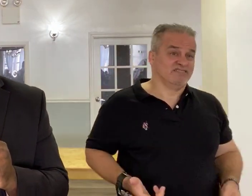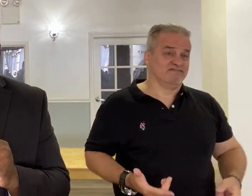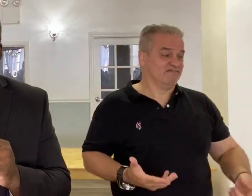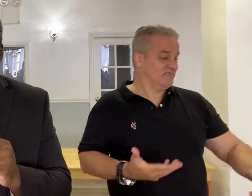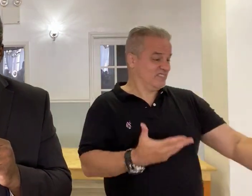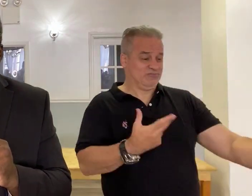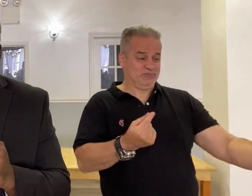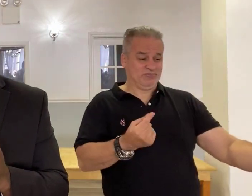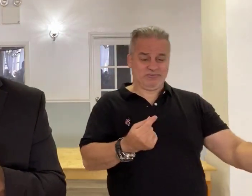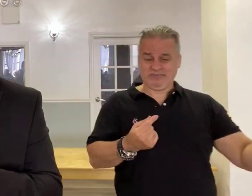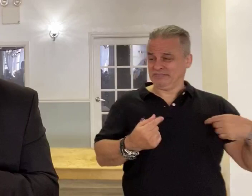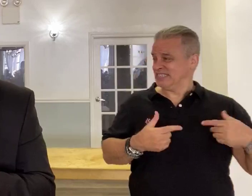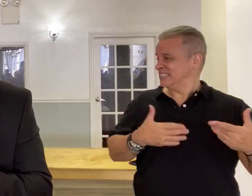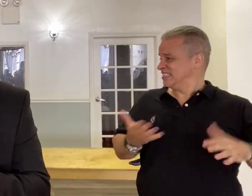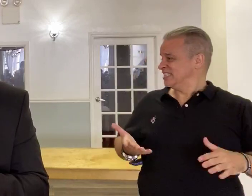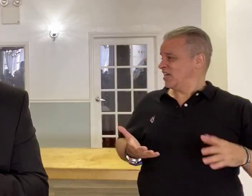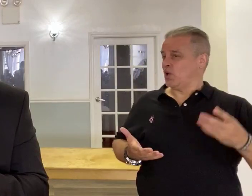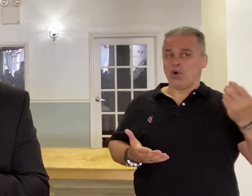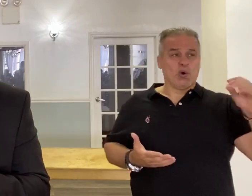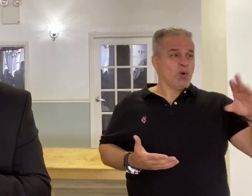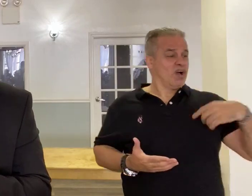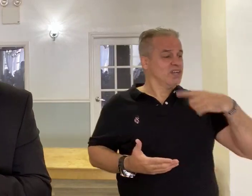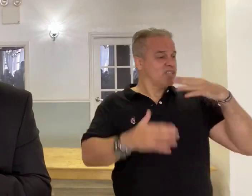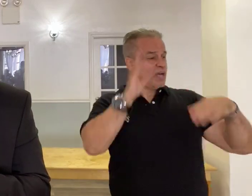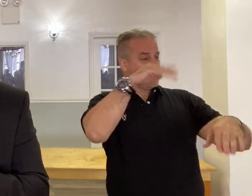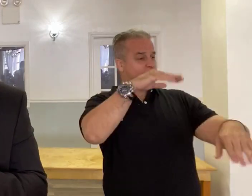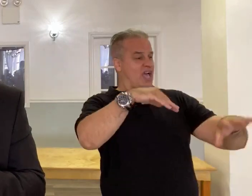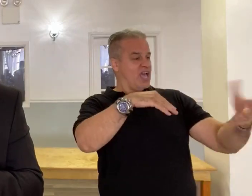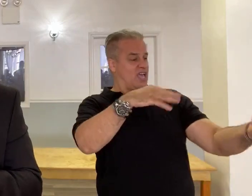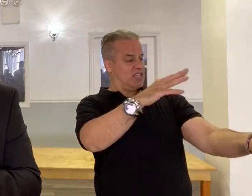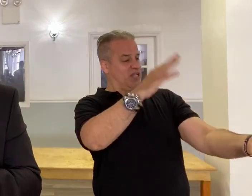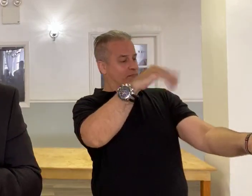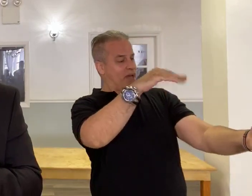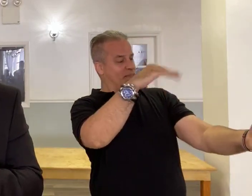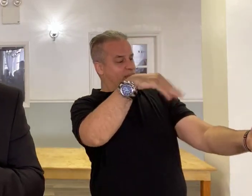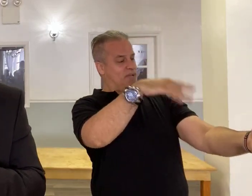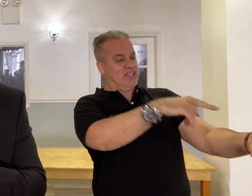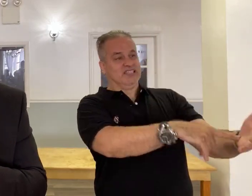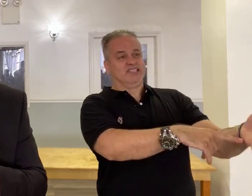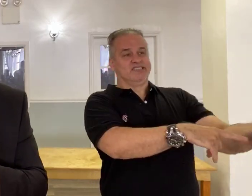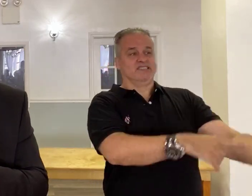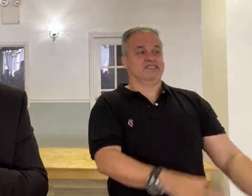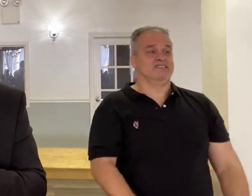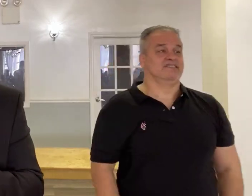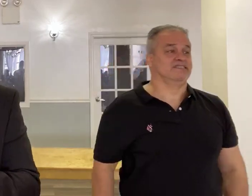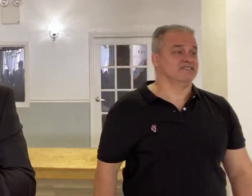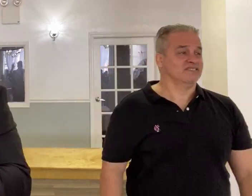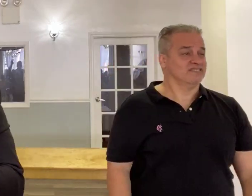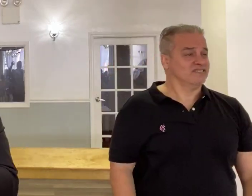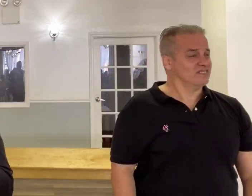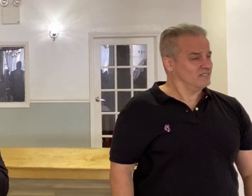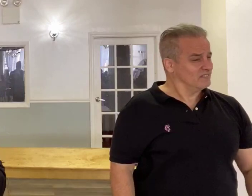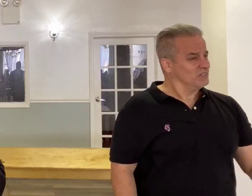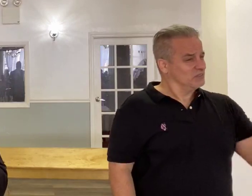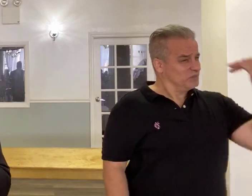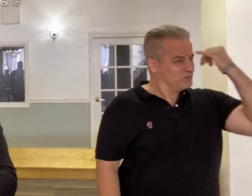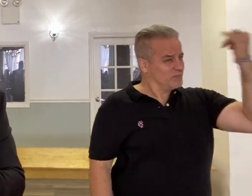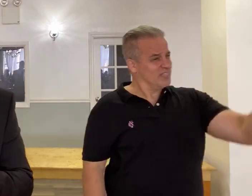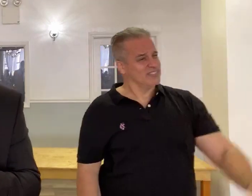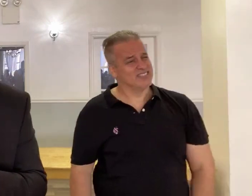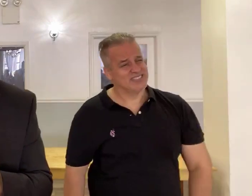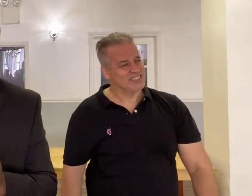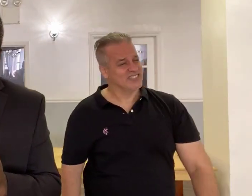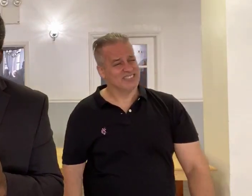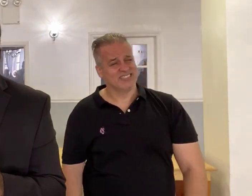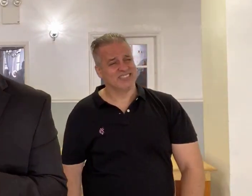to. Pastor, who told you about me? Nobody. I didn't know anything. I don't know anybody who has that decision to make. I don't